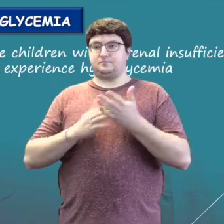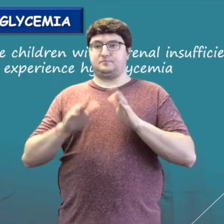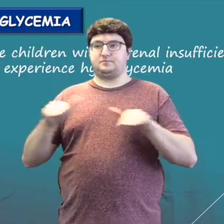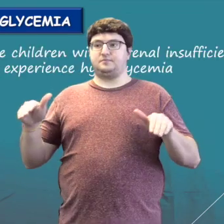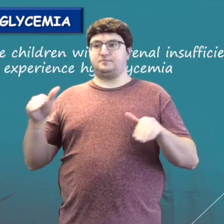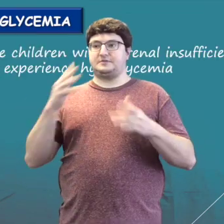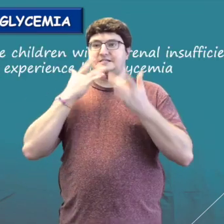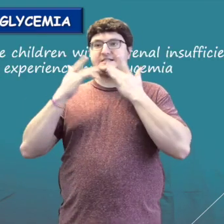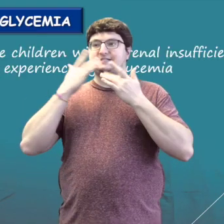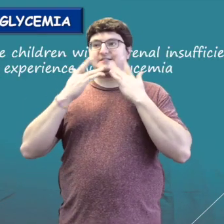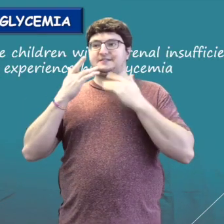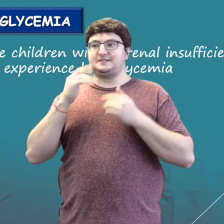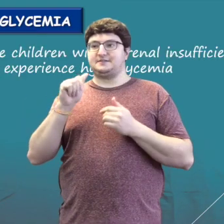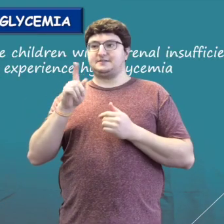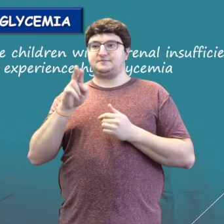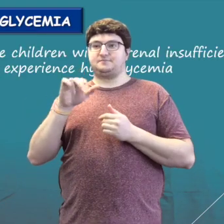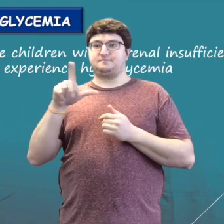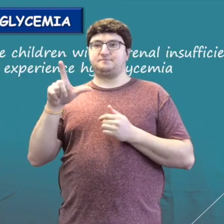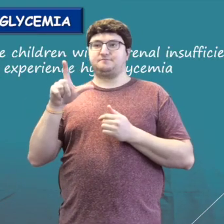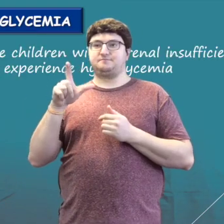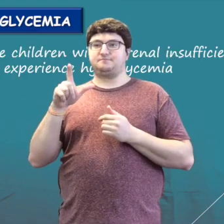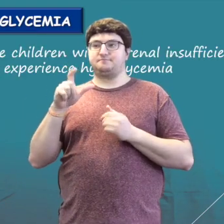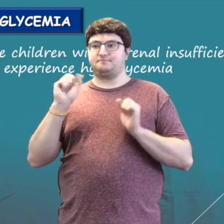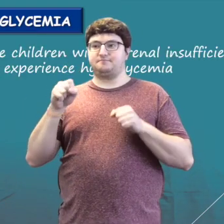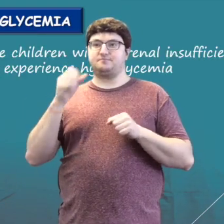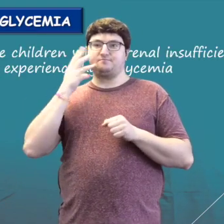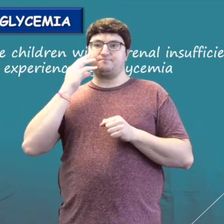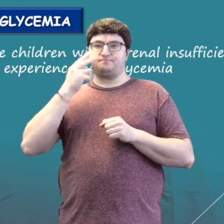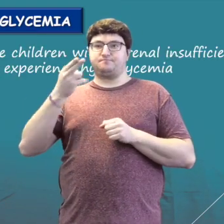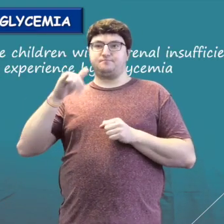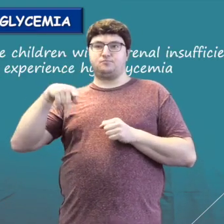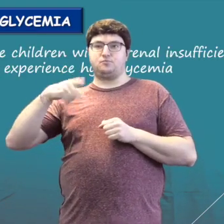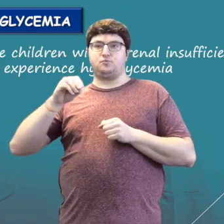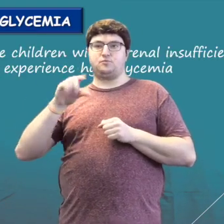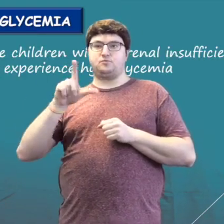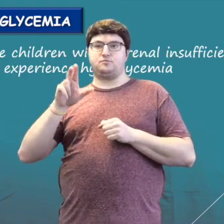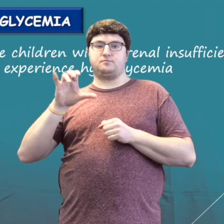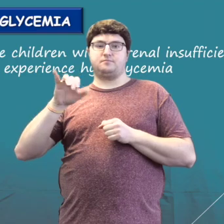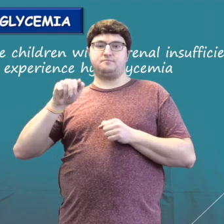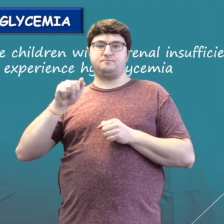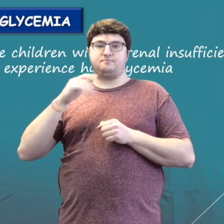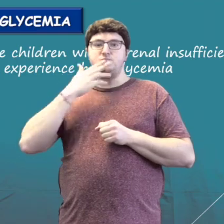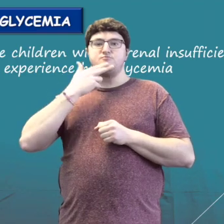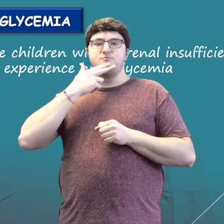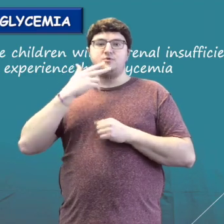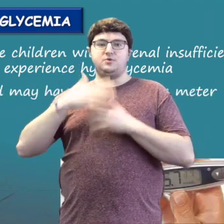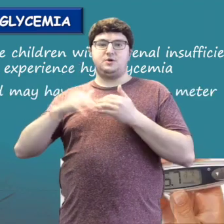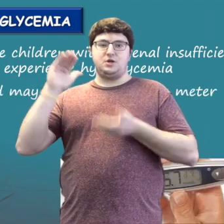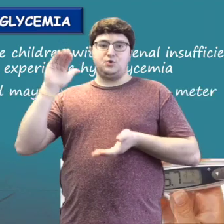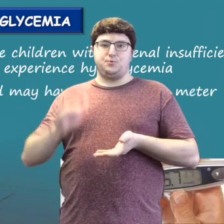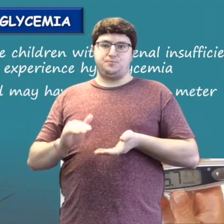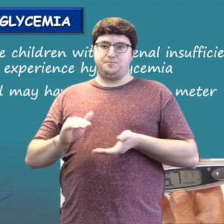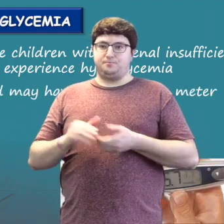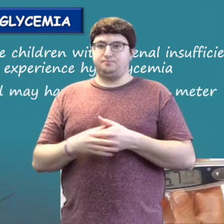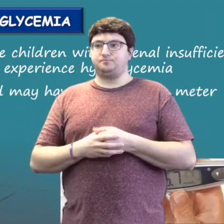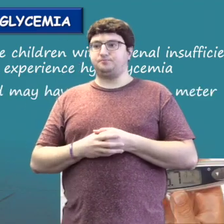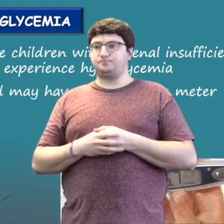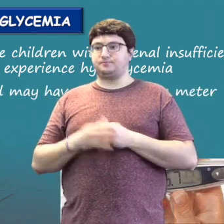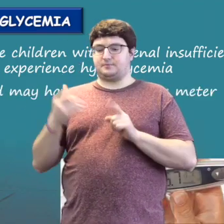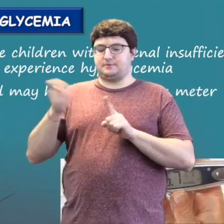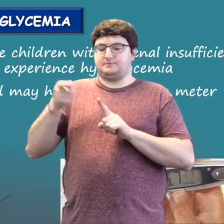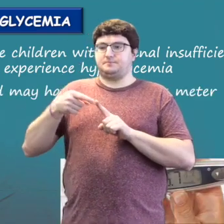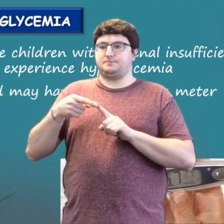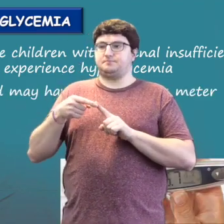Some children with adrenal insufficiency may experience hypoglycemia. The child may bring a